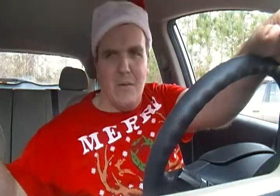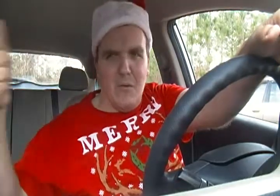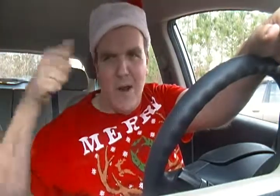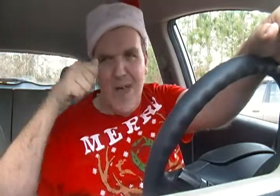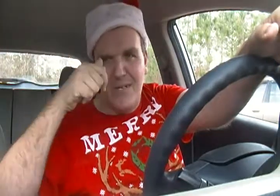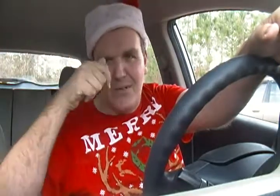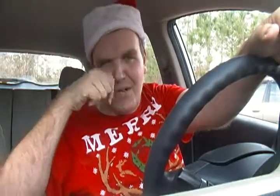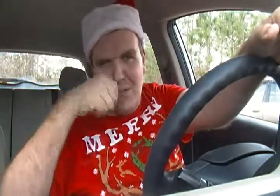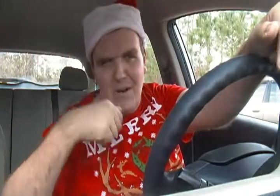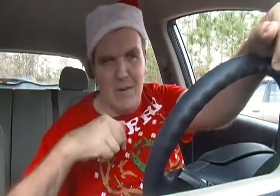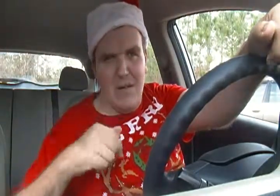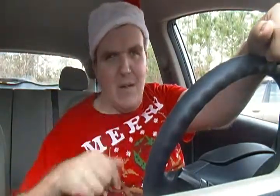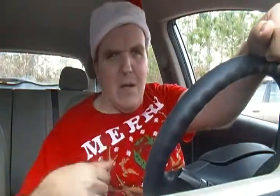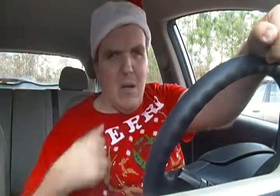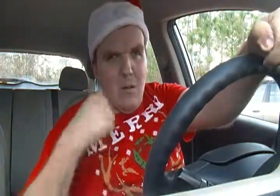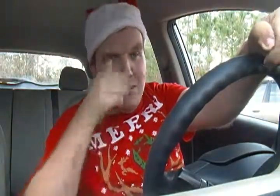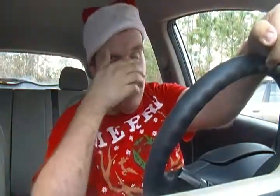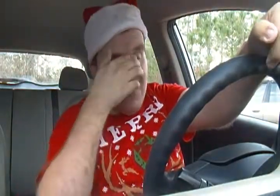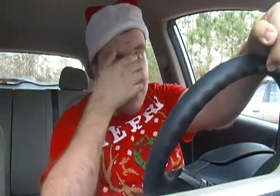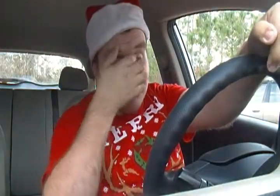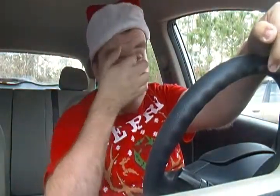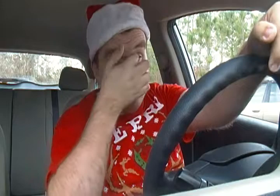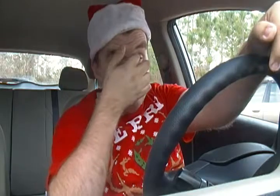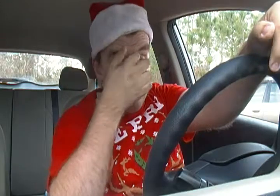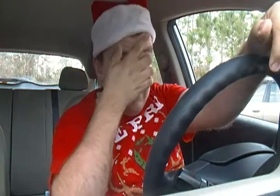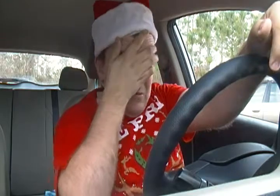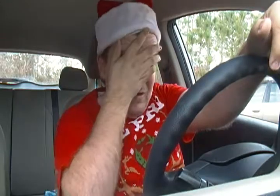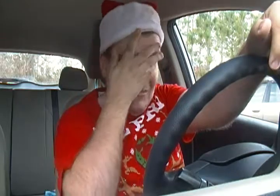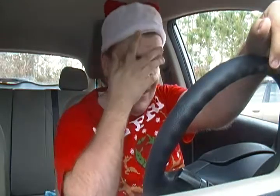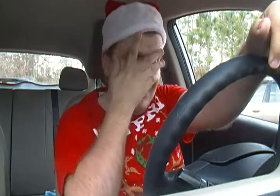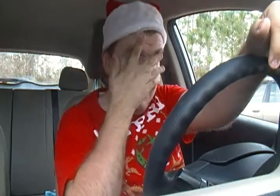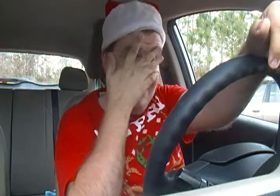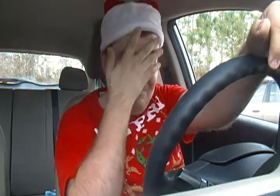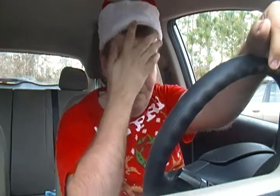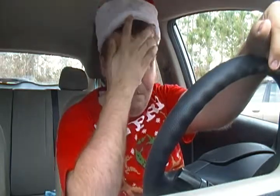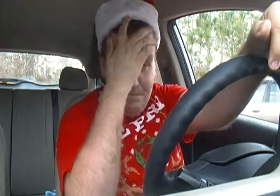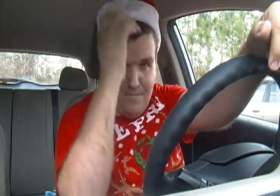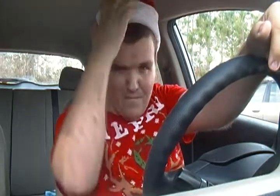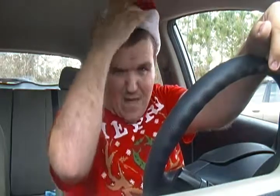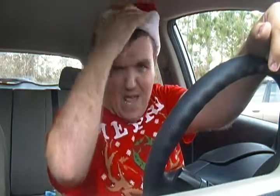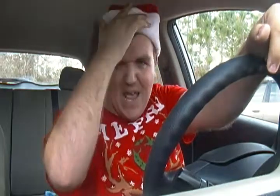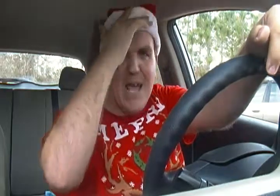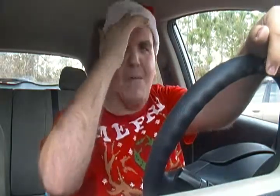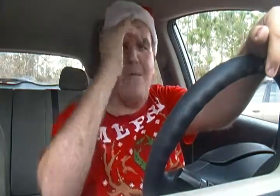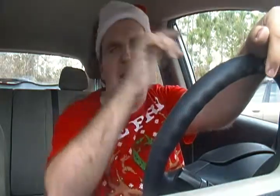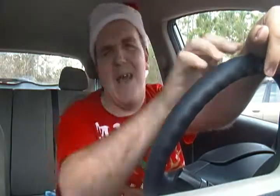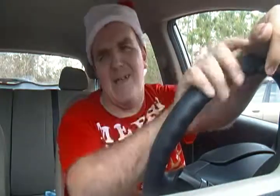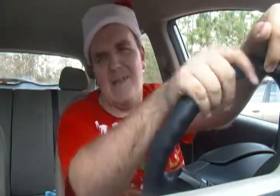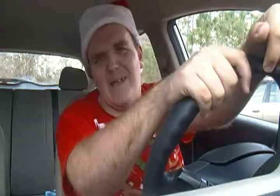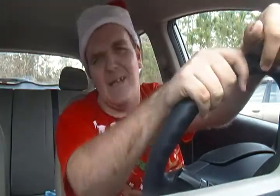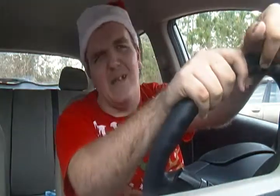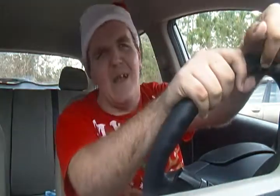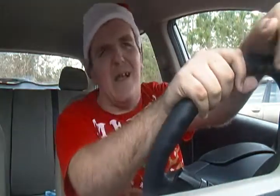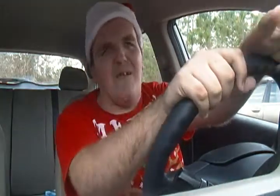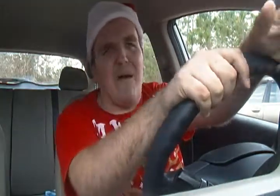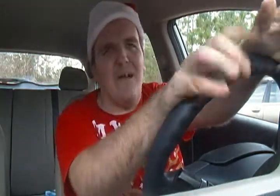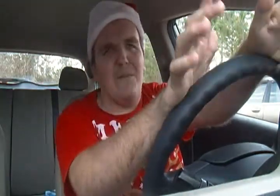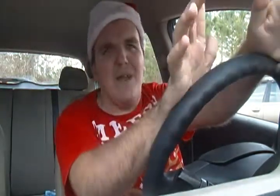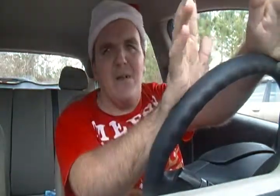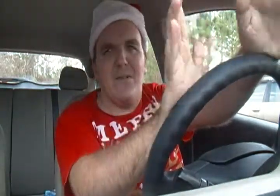the rag so she can like wash her face wipe her tears away and the dad's like everybody upstairs